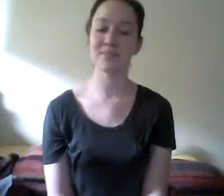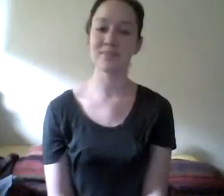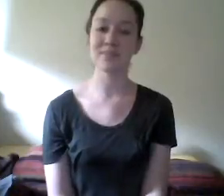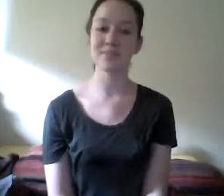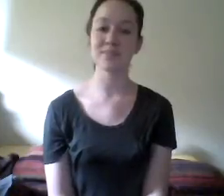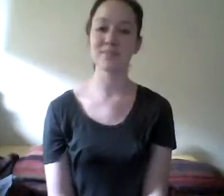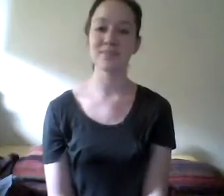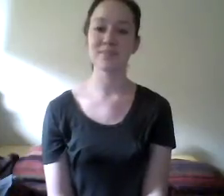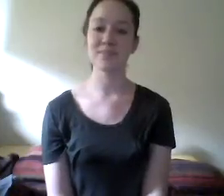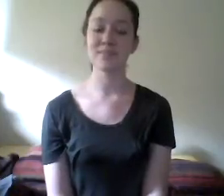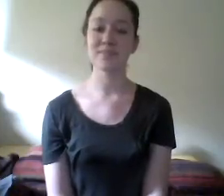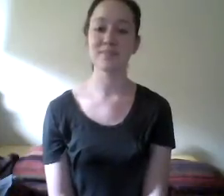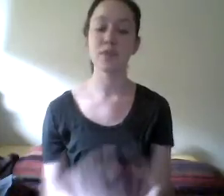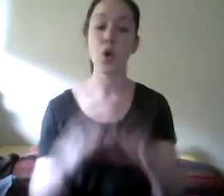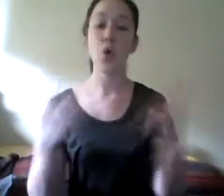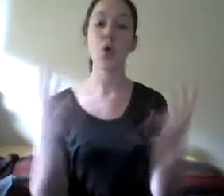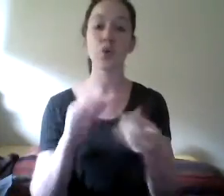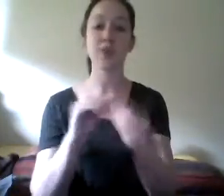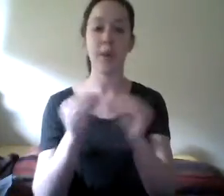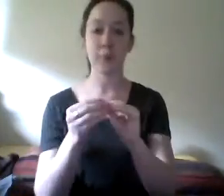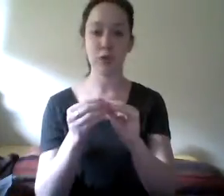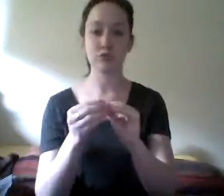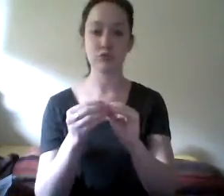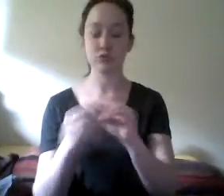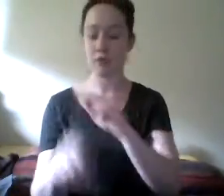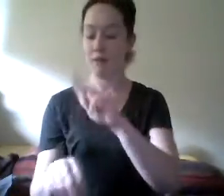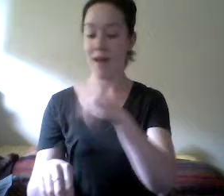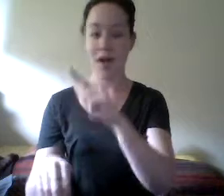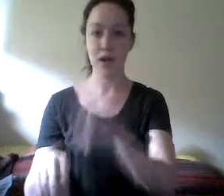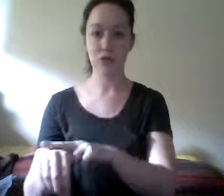All whole numbers are natural numbers